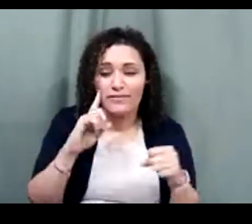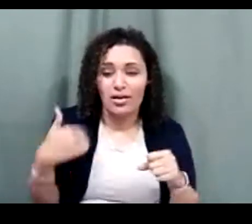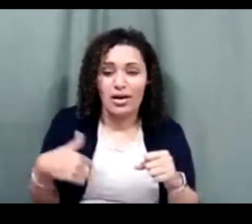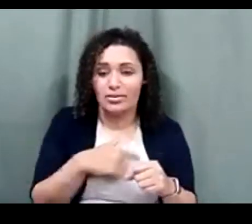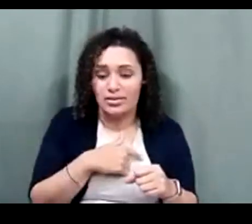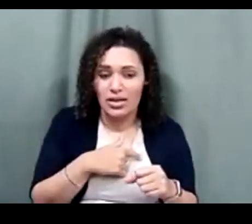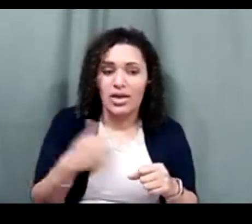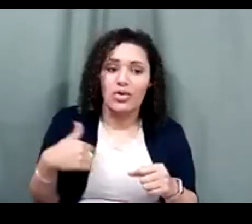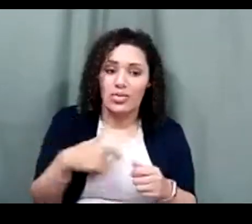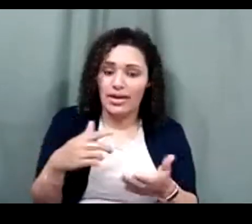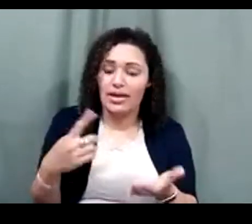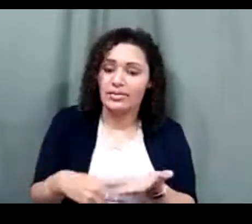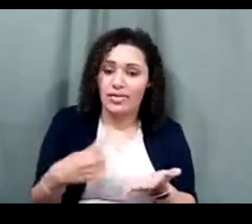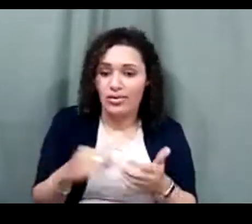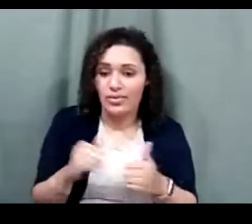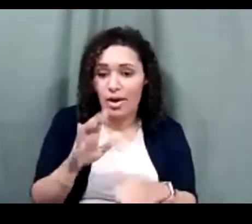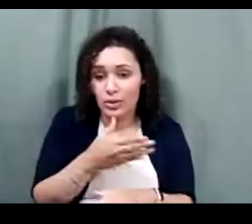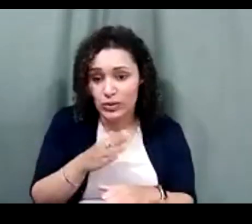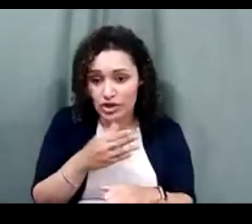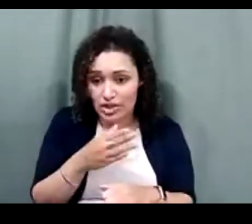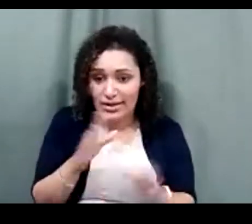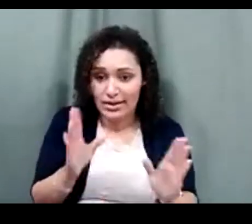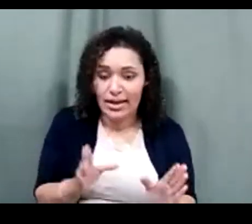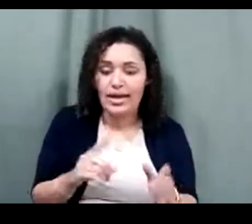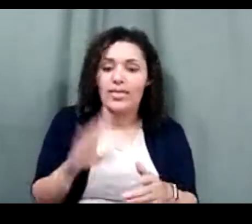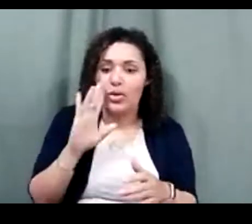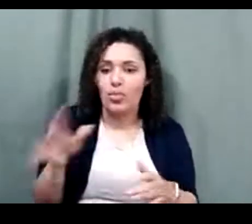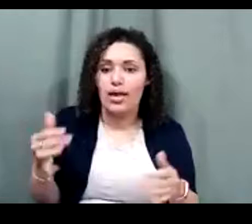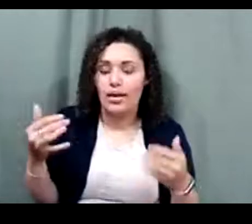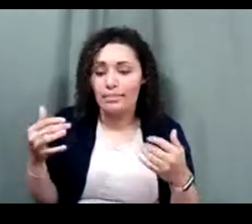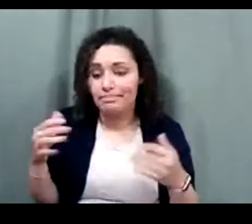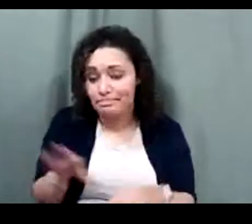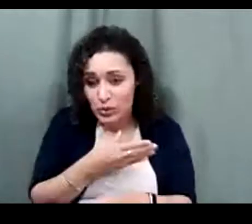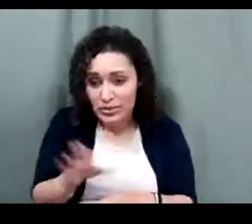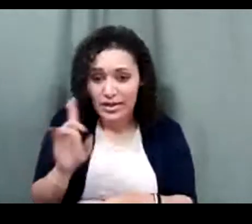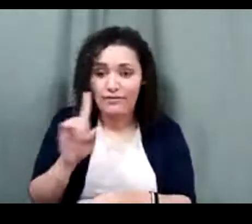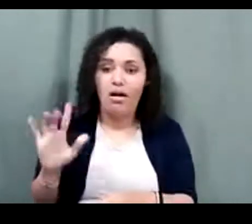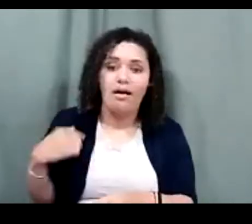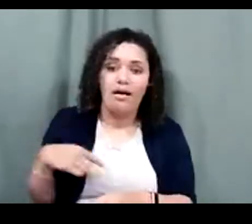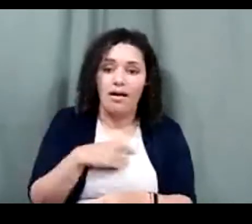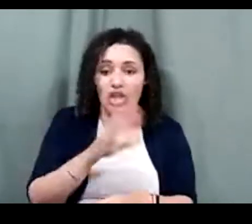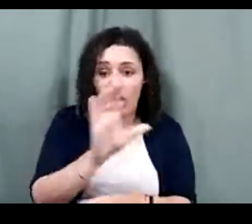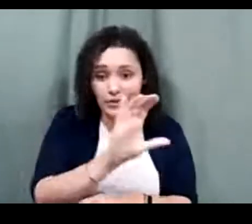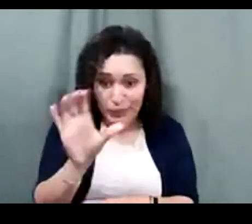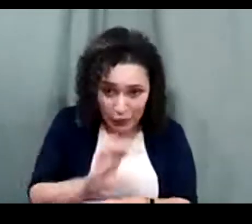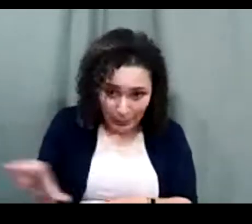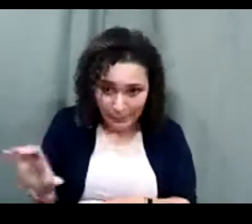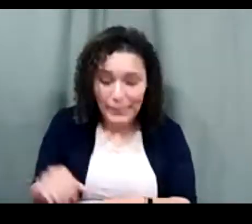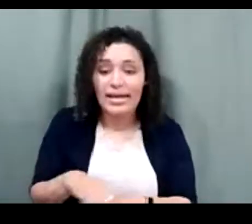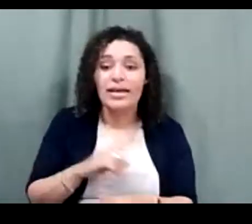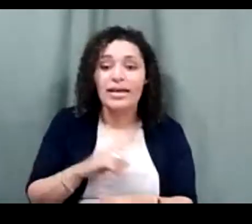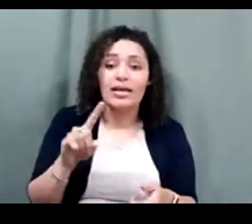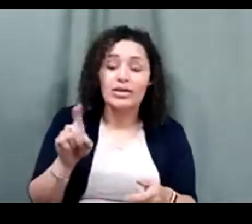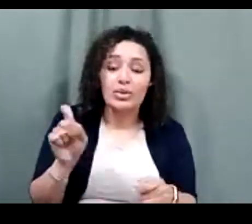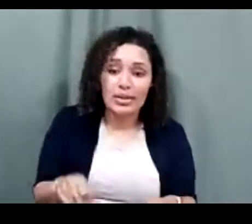to our musician and they're going to play for us, but over Zoom. So you can tune in if you want. You can hear the